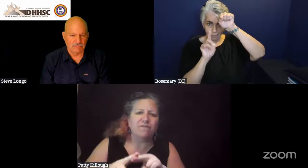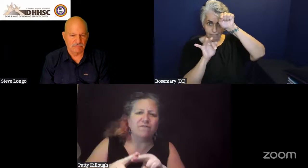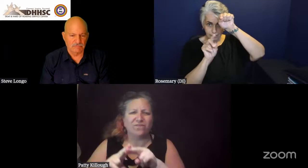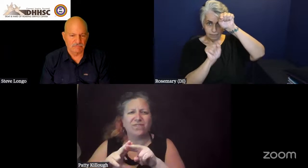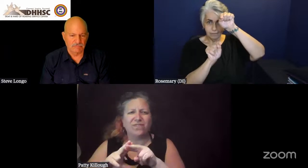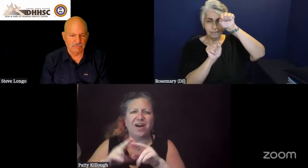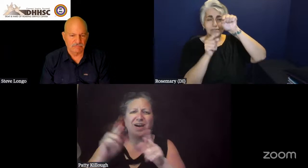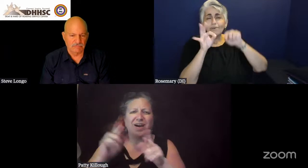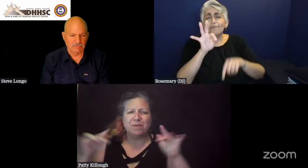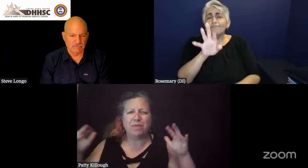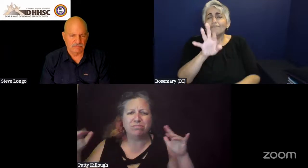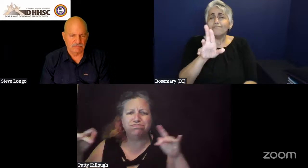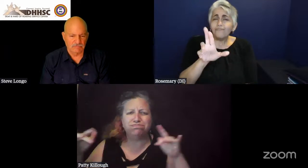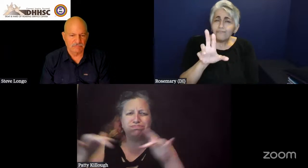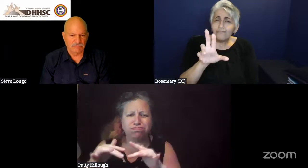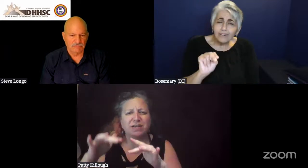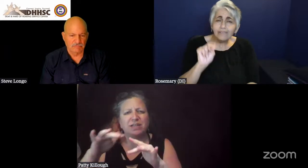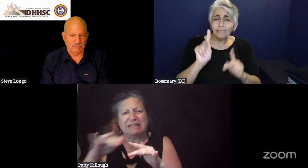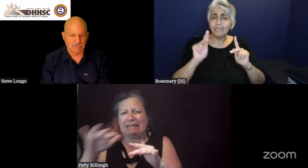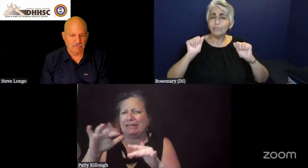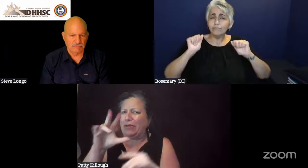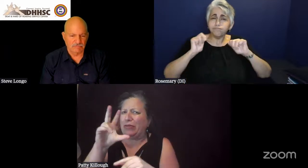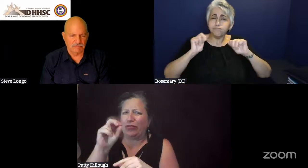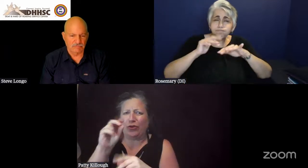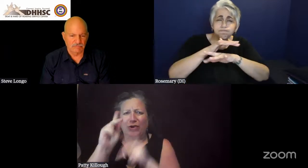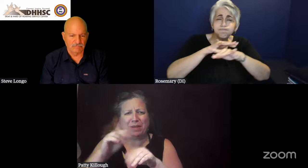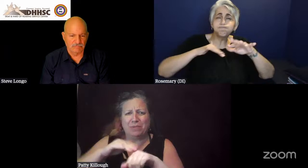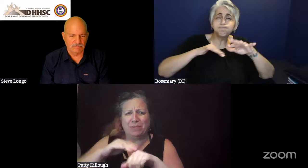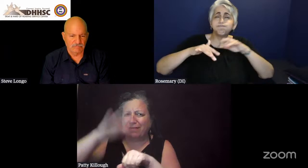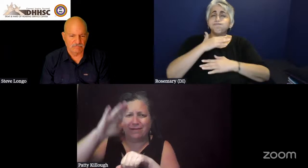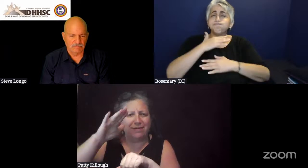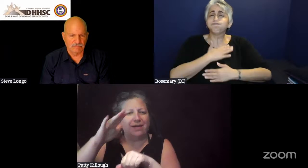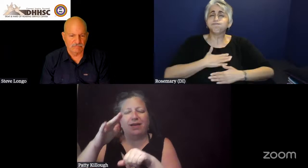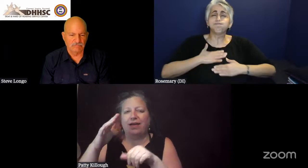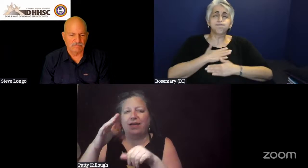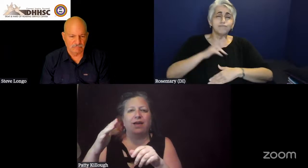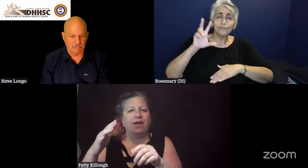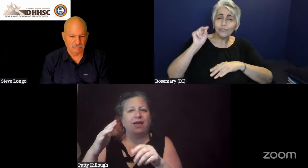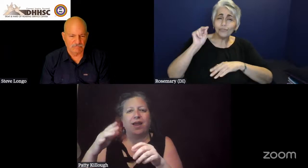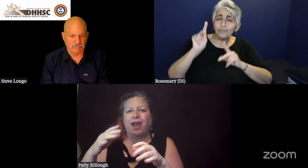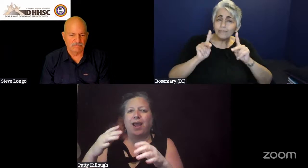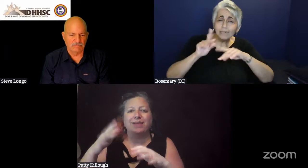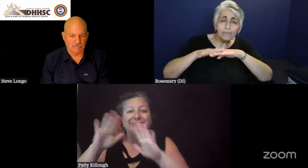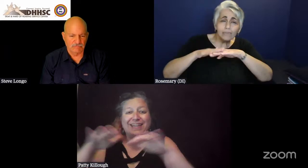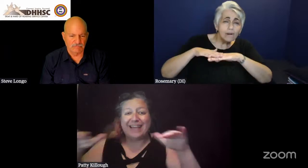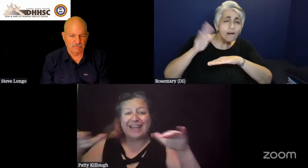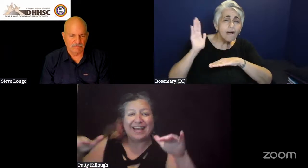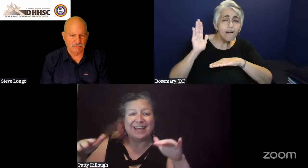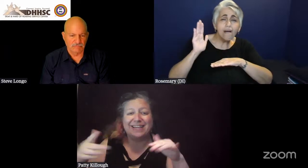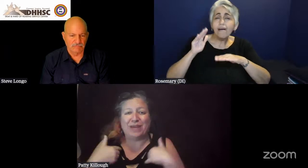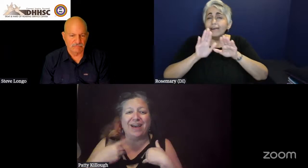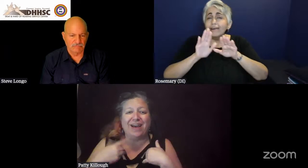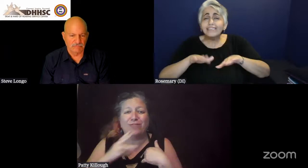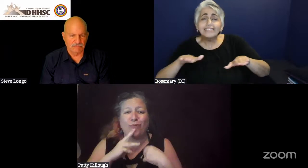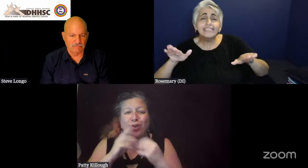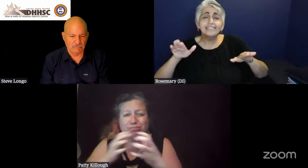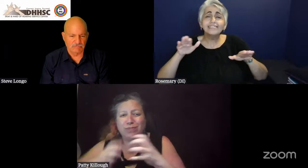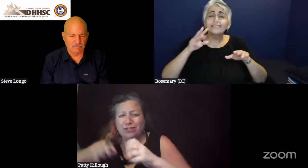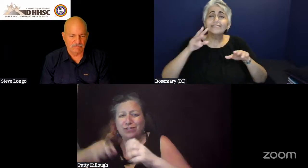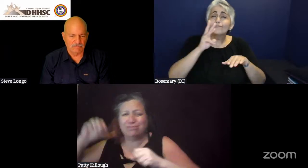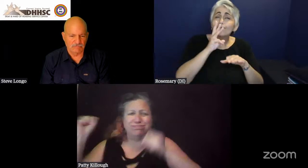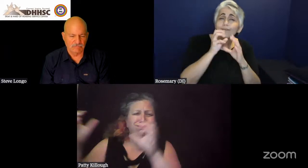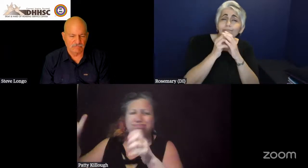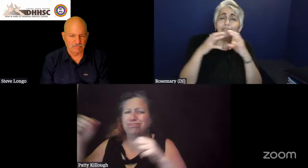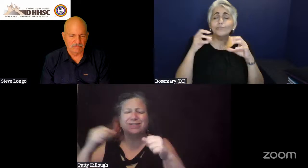of Greenfield. So that was really fun. We had a good turnout and people hung out. There were over 30